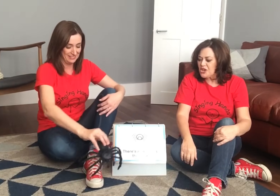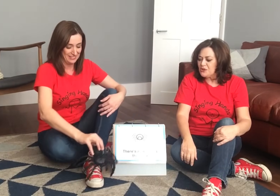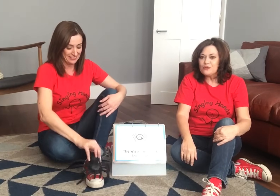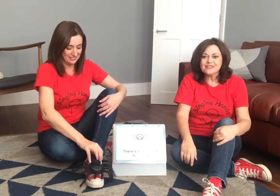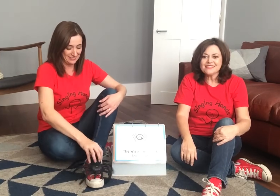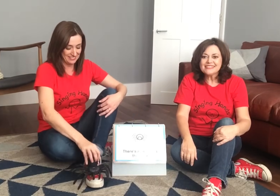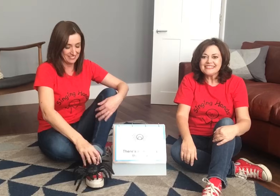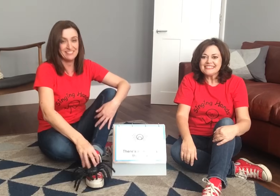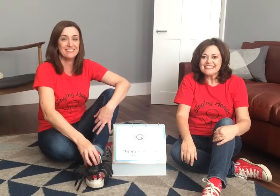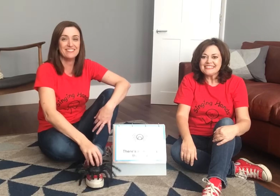toe.